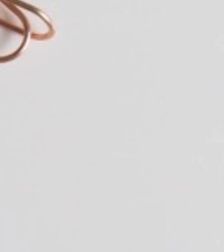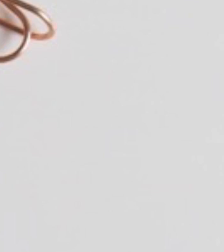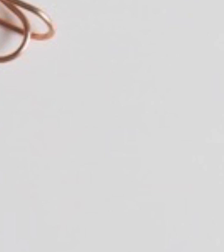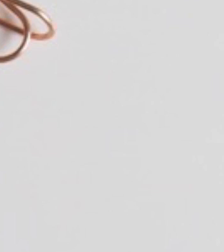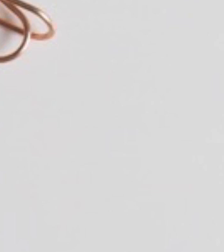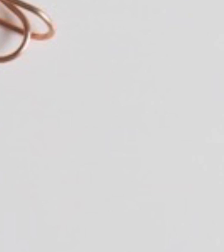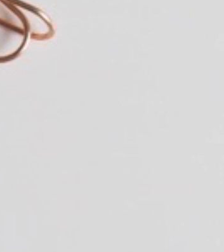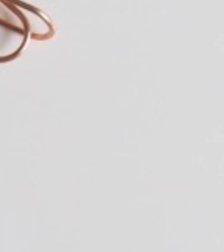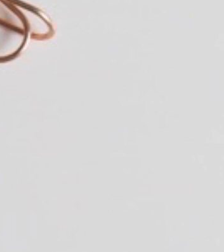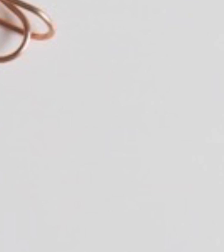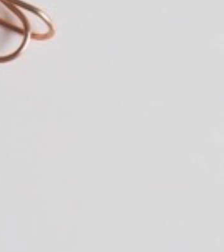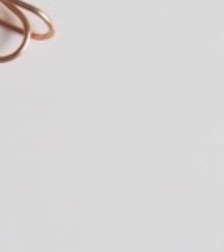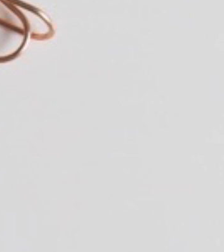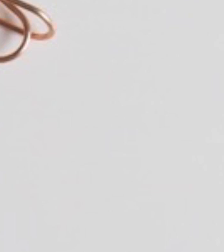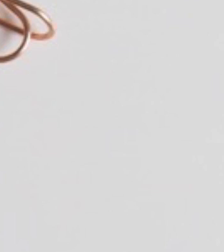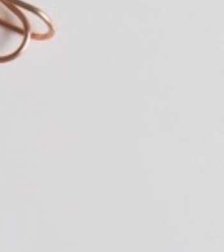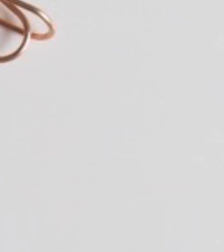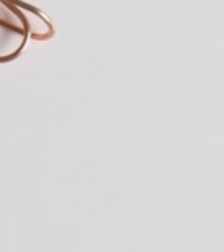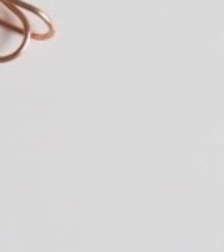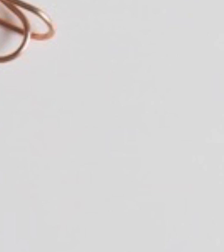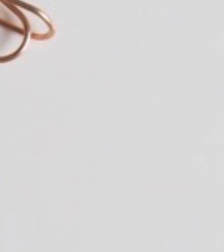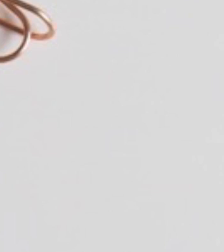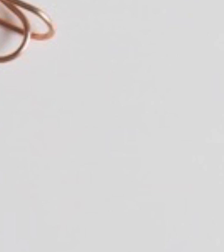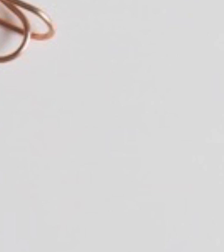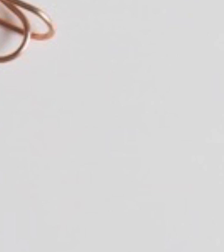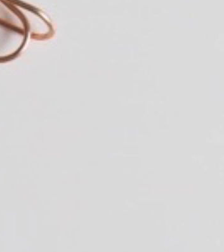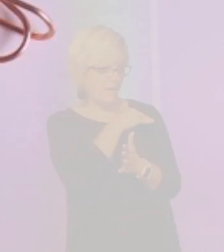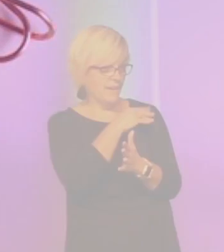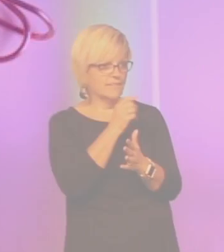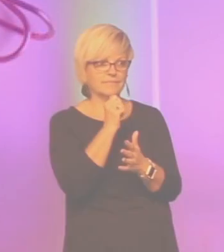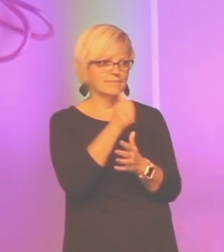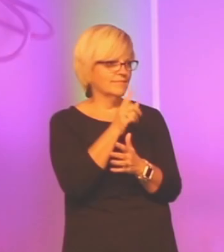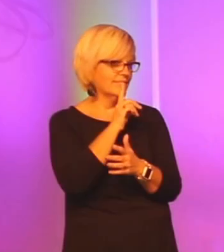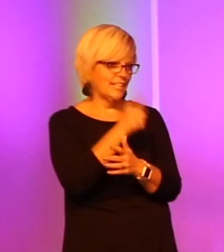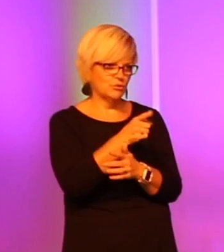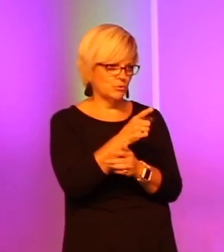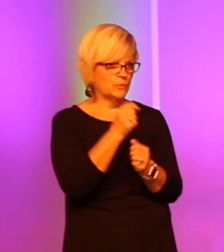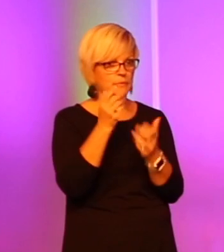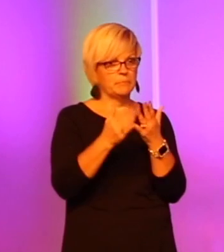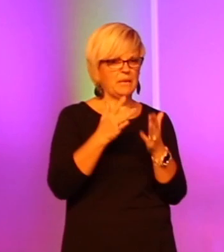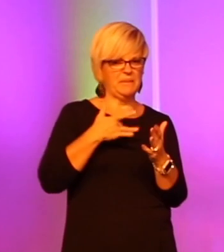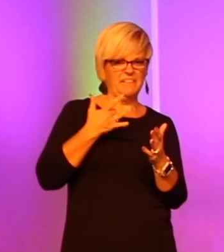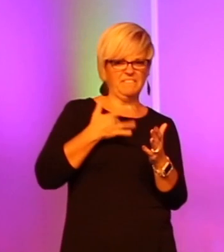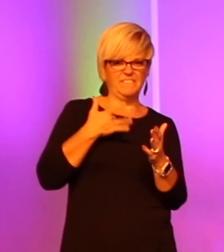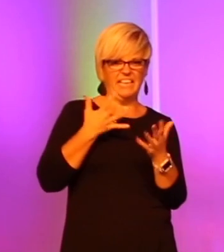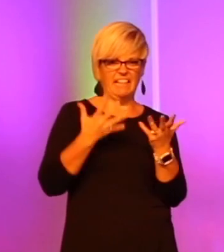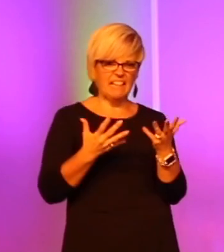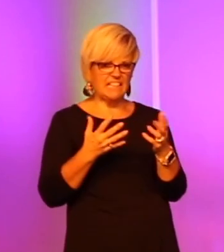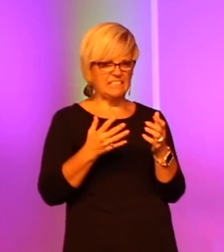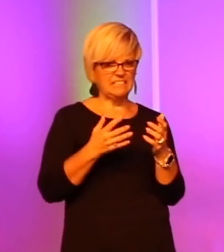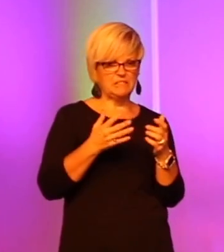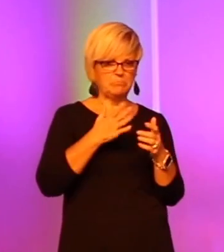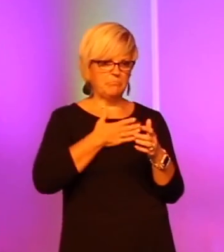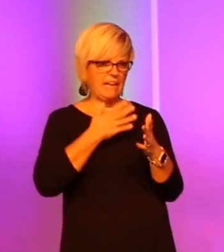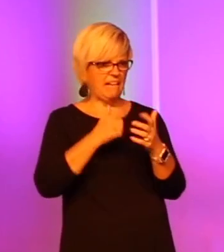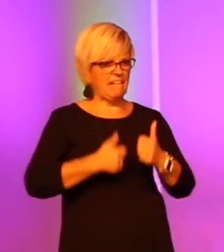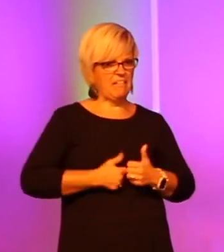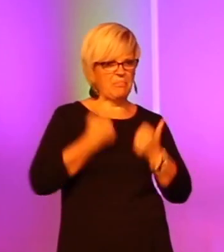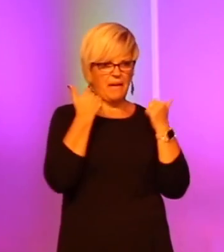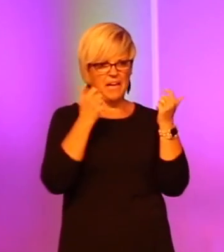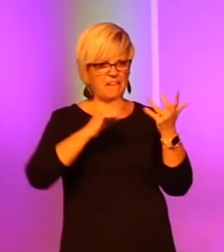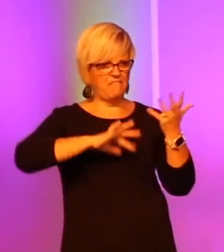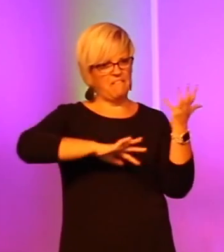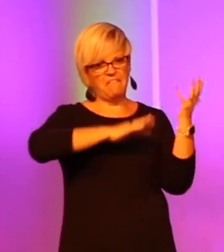late. That's a lie. It's not true. You might have totally feel like you've exploded your life into